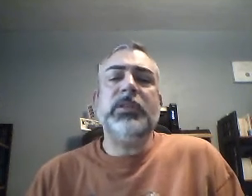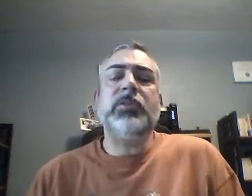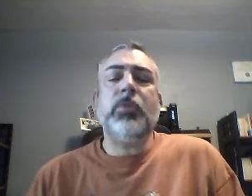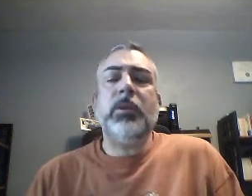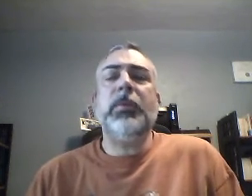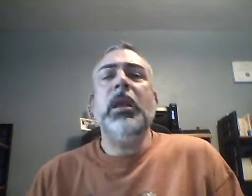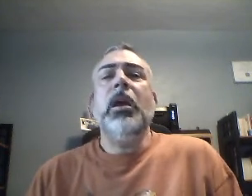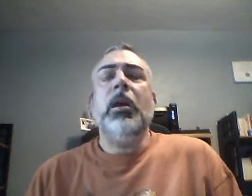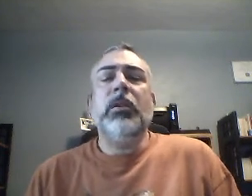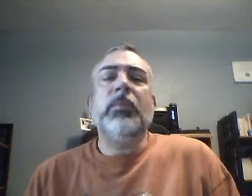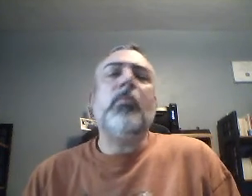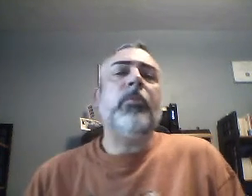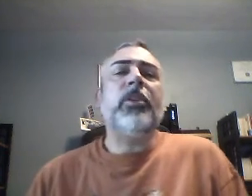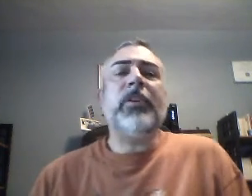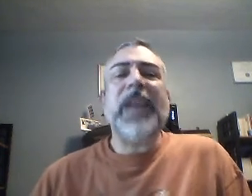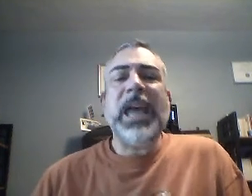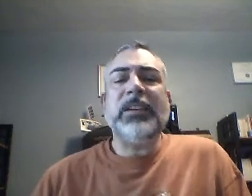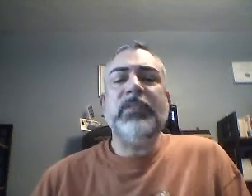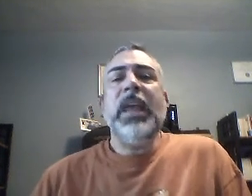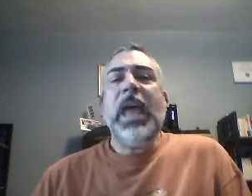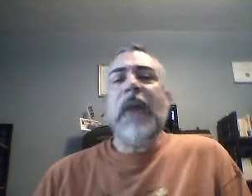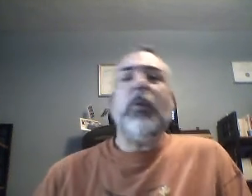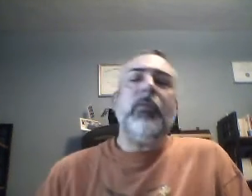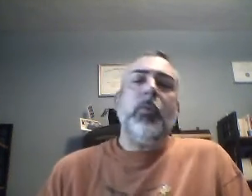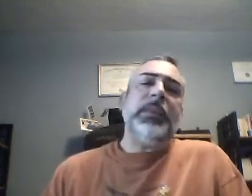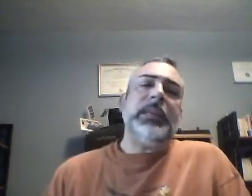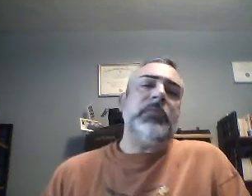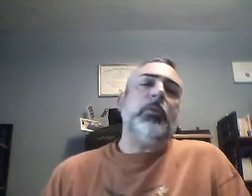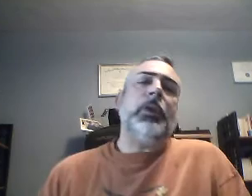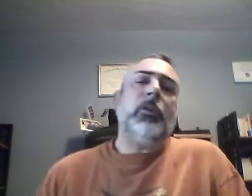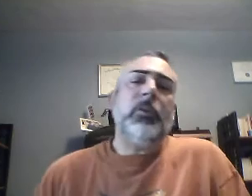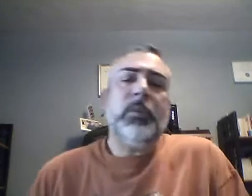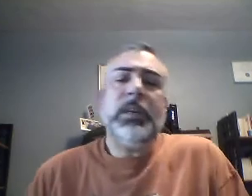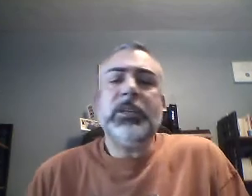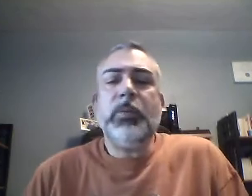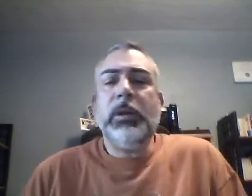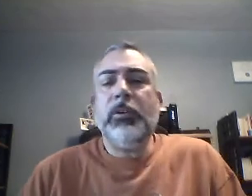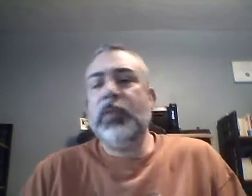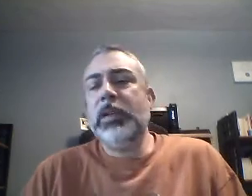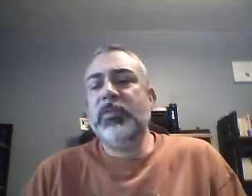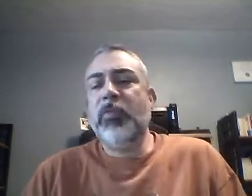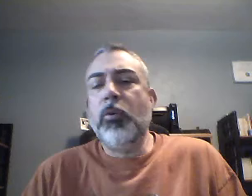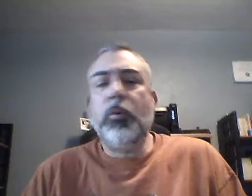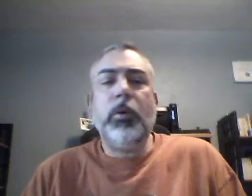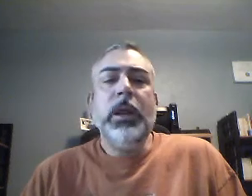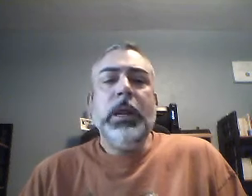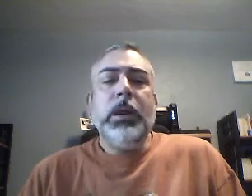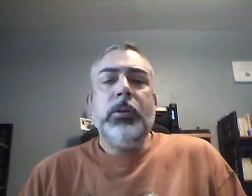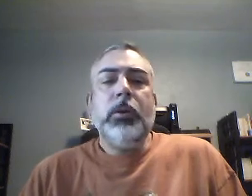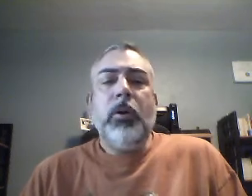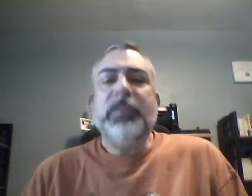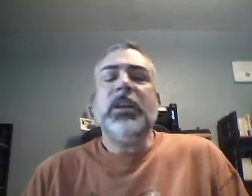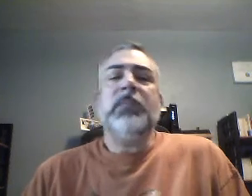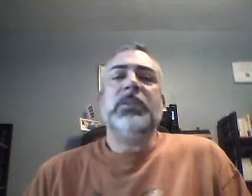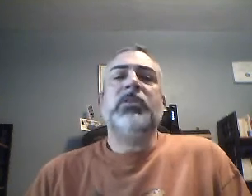and started to be a little bit more politically active. However, within these earlier communities, queer and trans folk were oftentimes